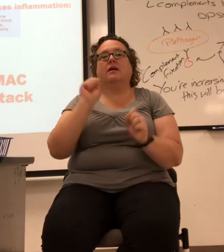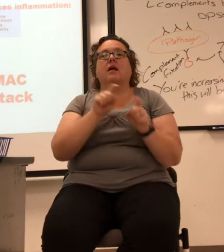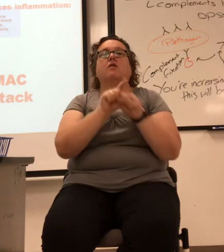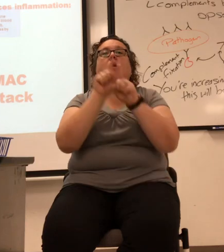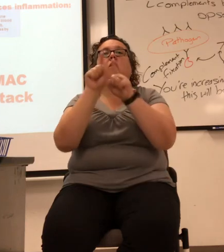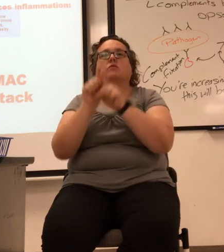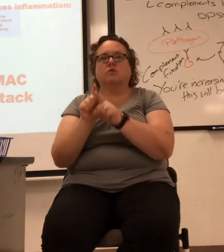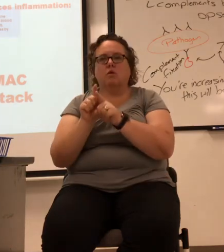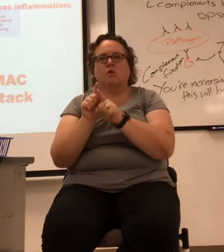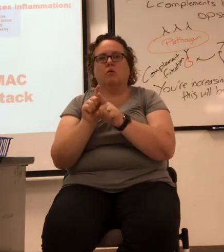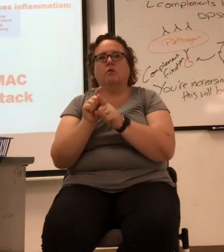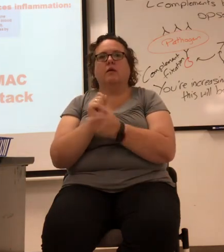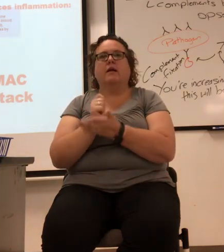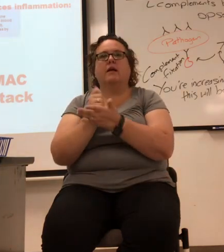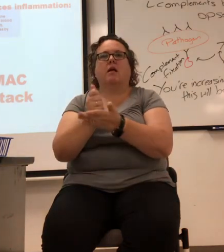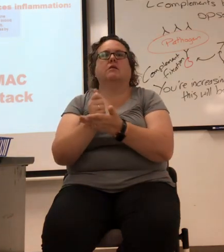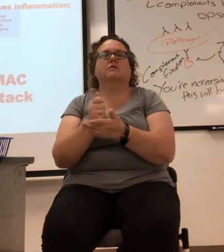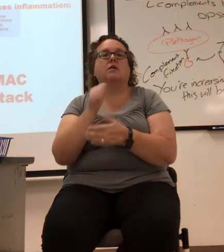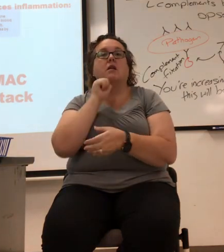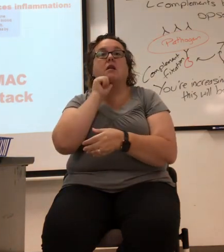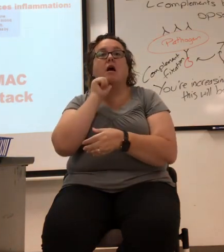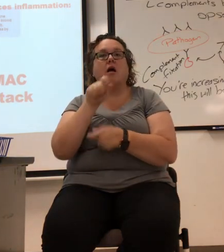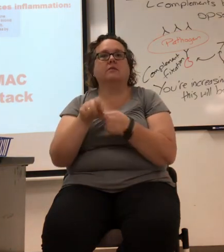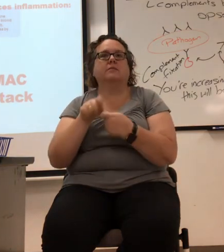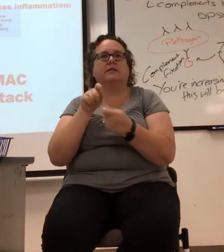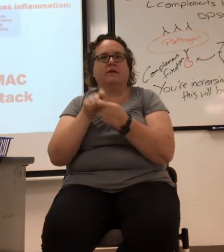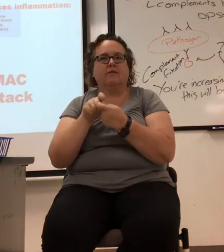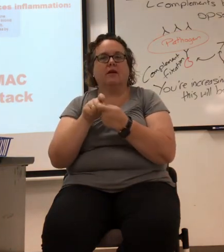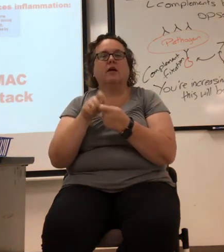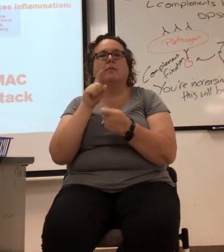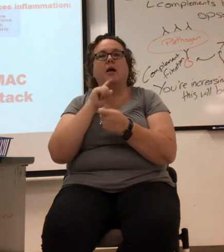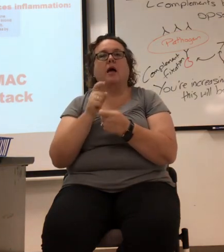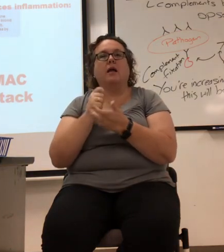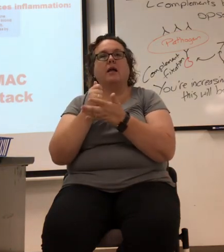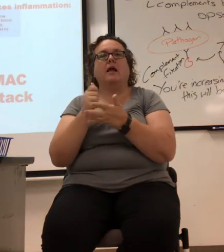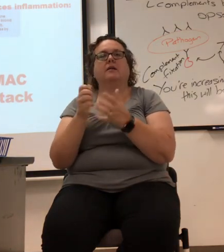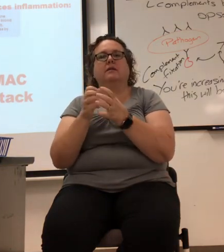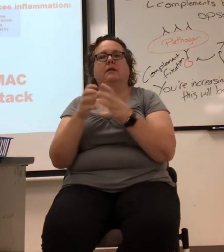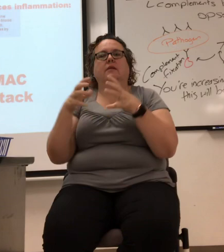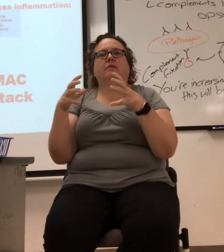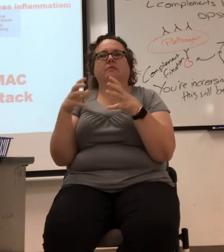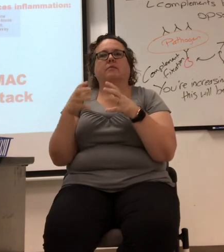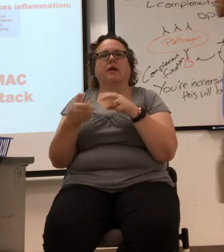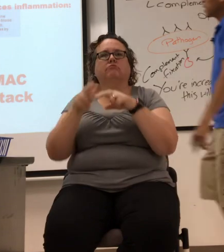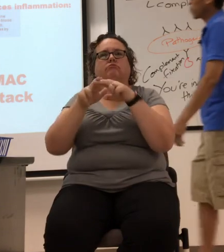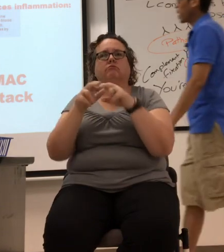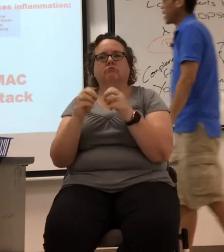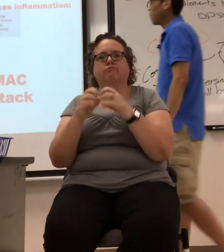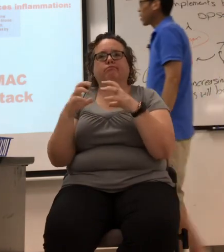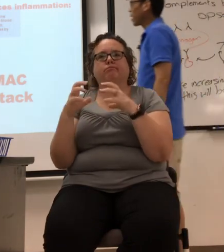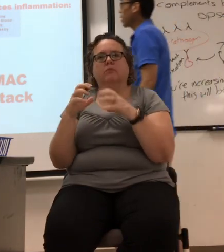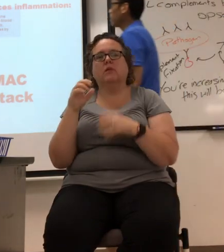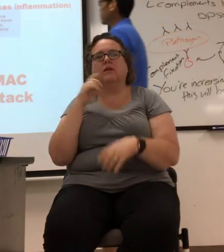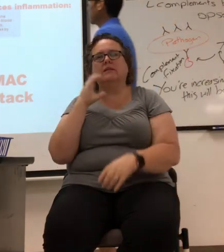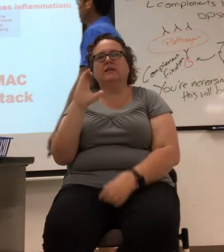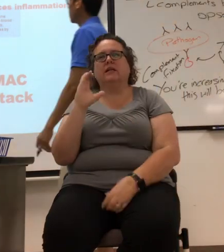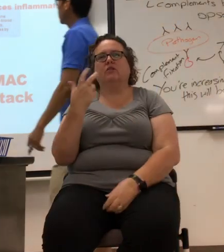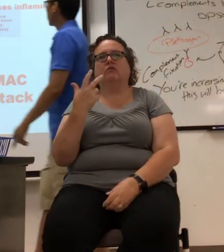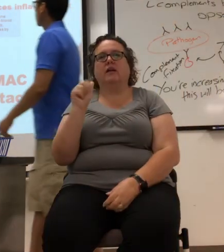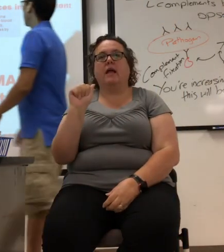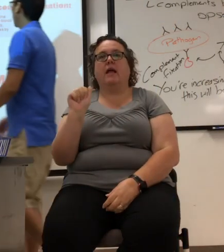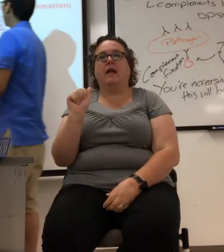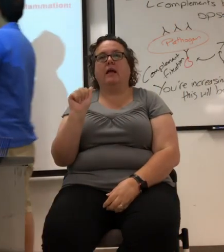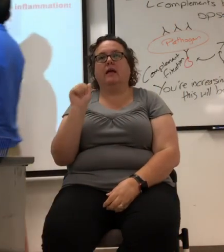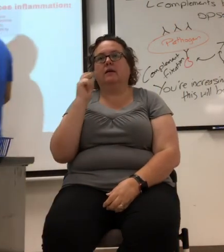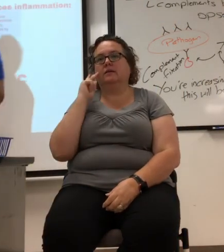enhance non-specific defenses by enhancing inflammation. So you can see this C3A will kind of